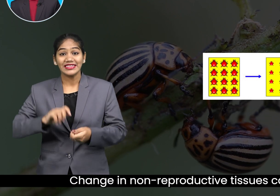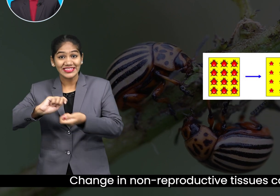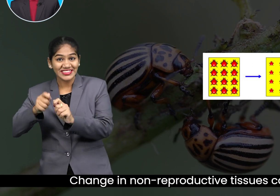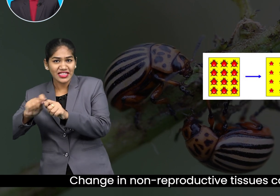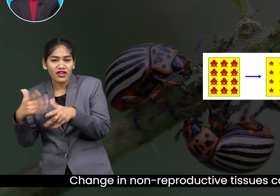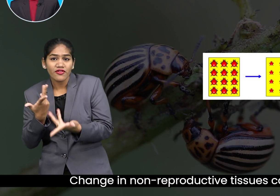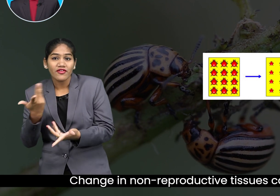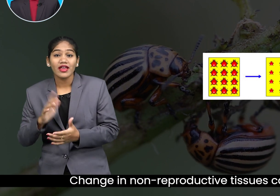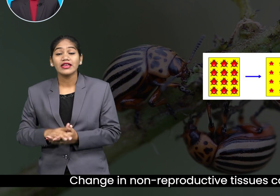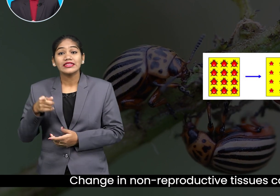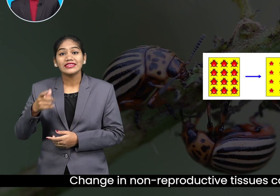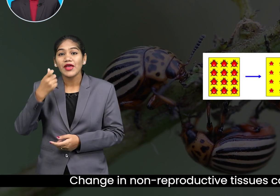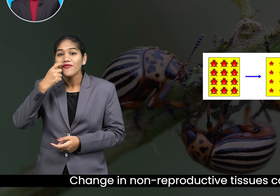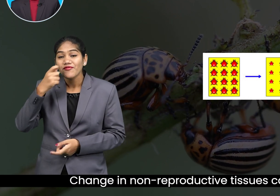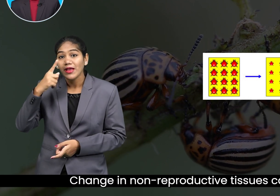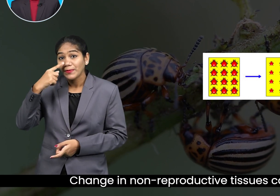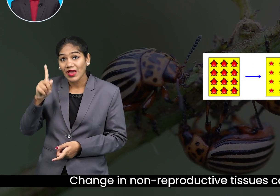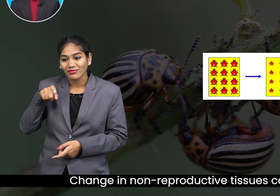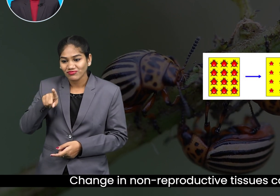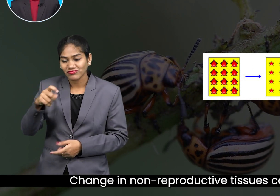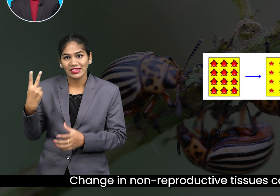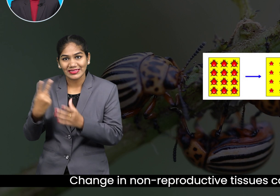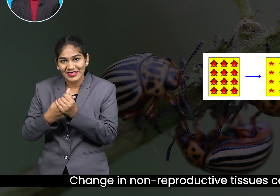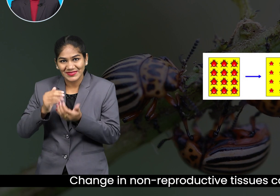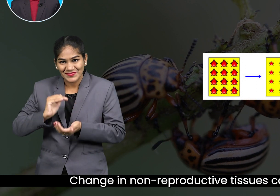Change in non-reproductive tissues